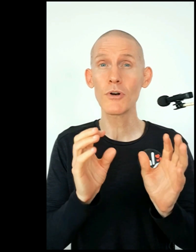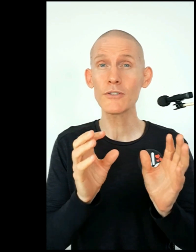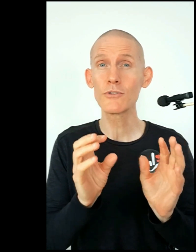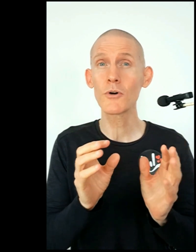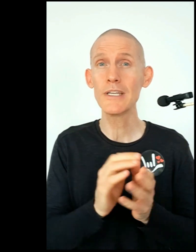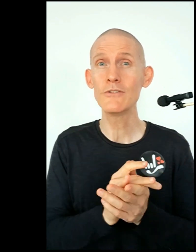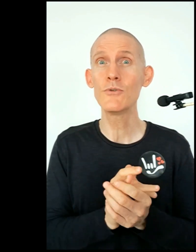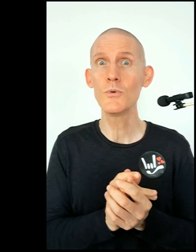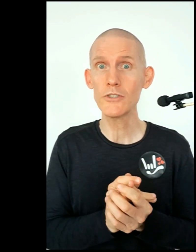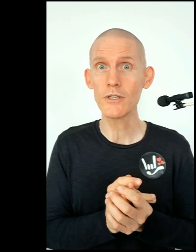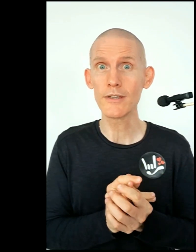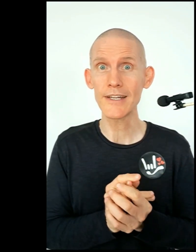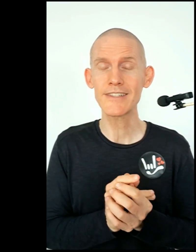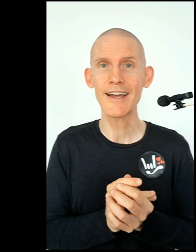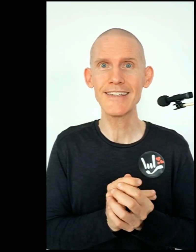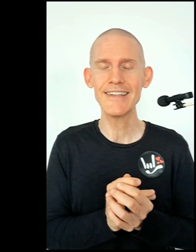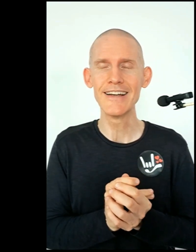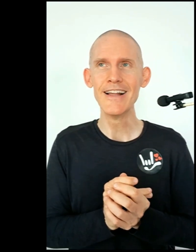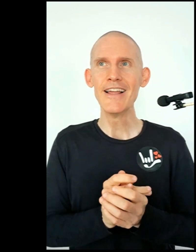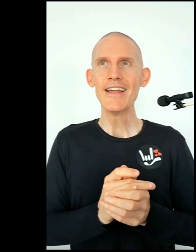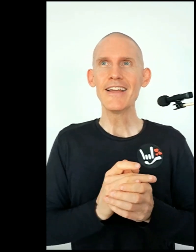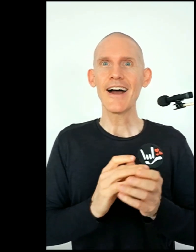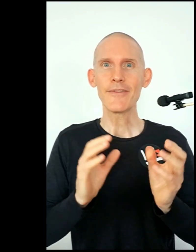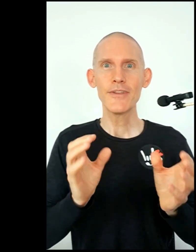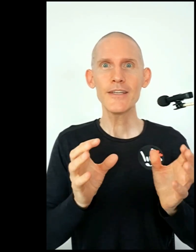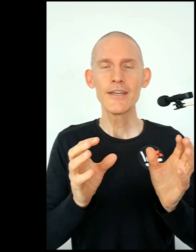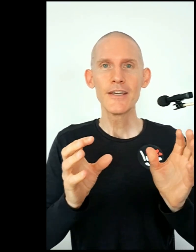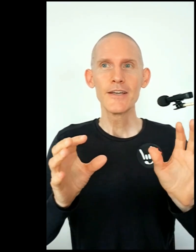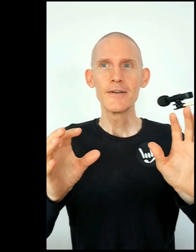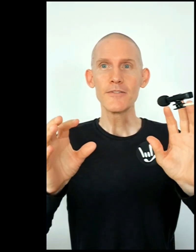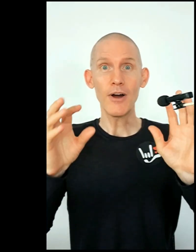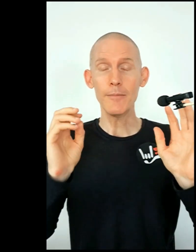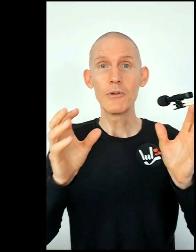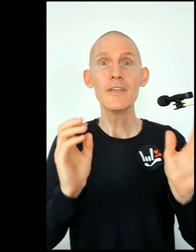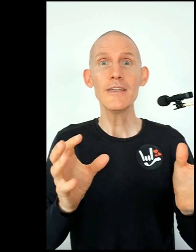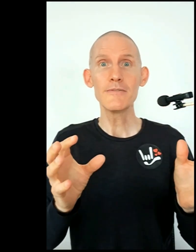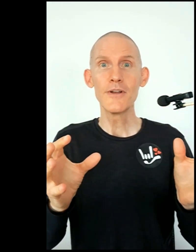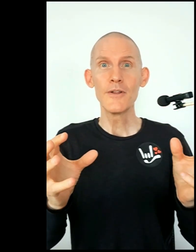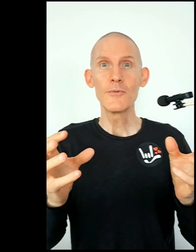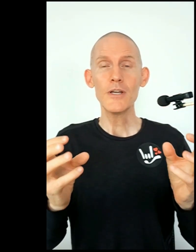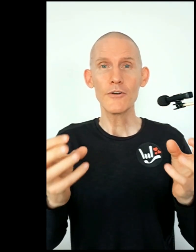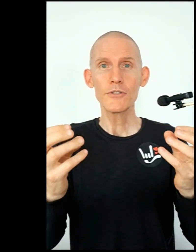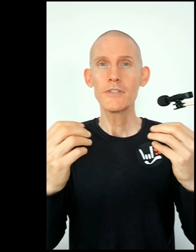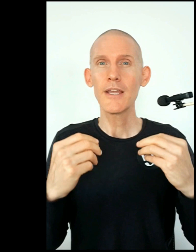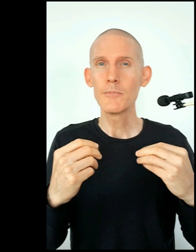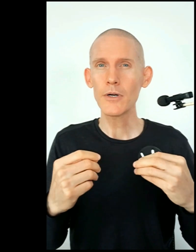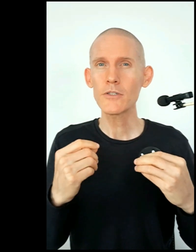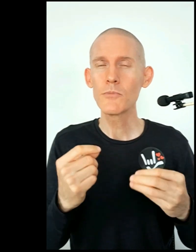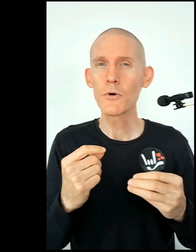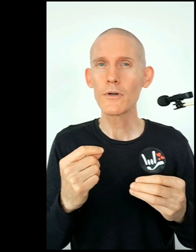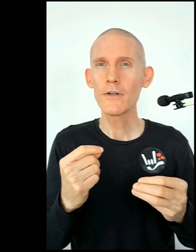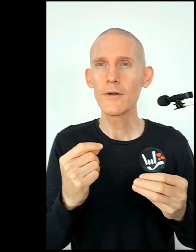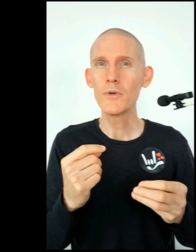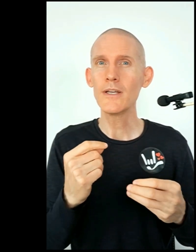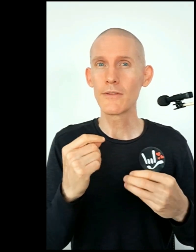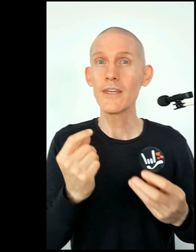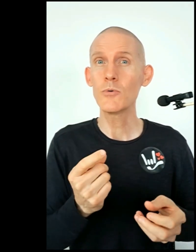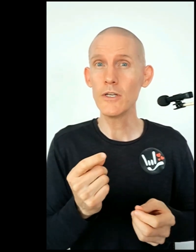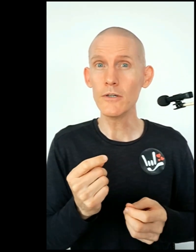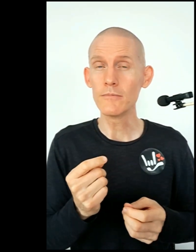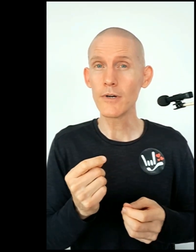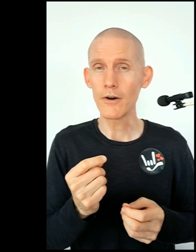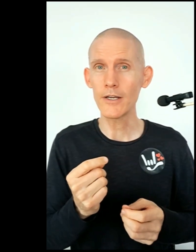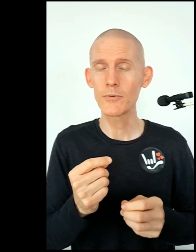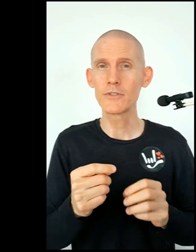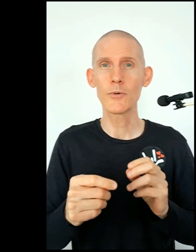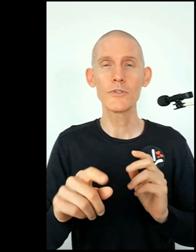urge you to trust your intuition. That's the idea. I believe we understand much more than we think